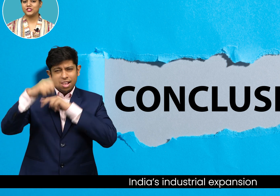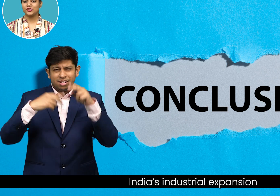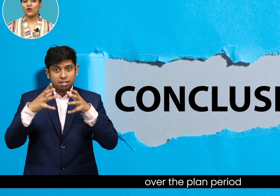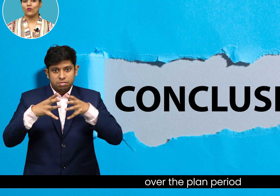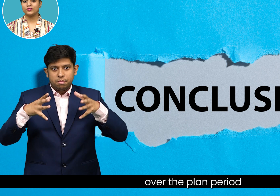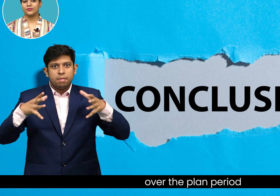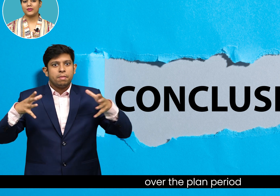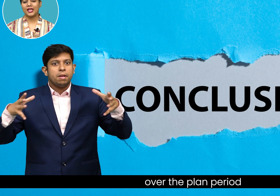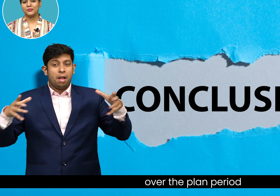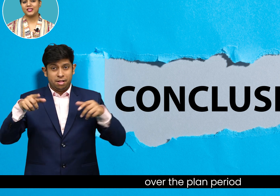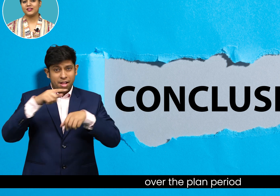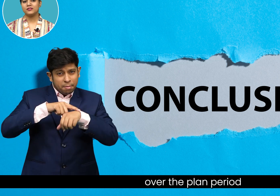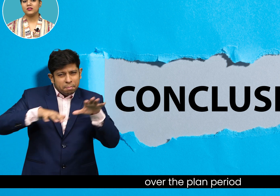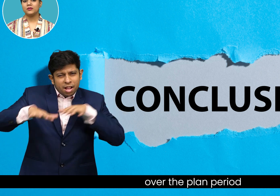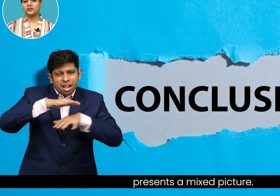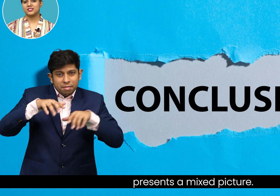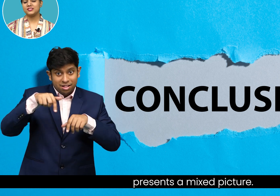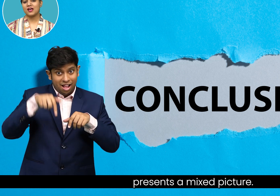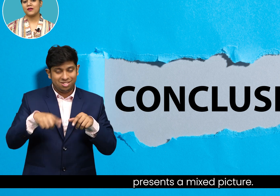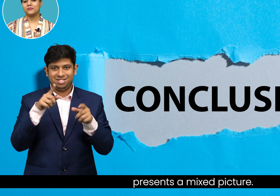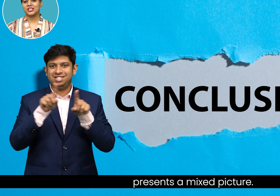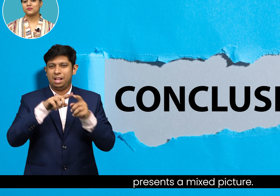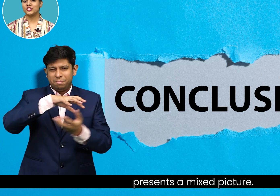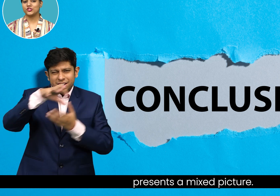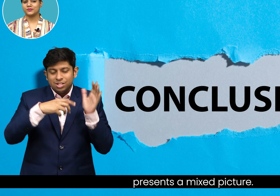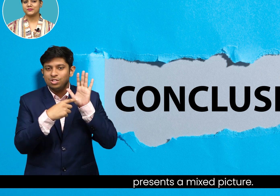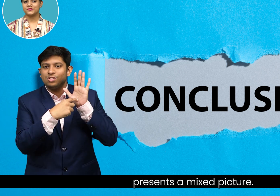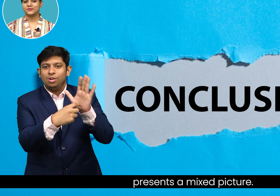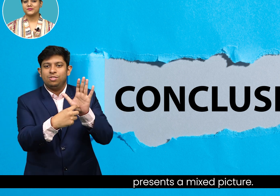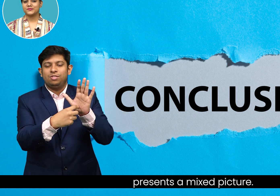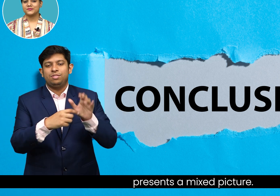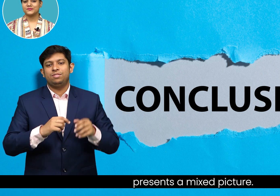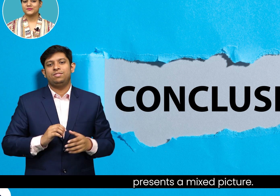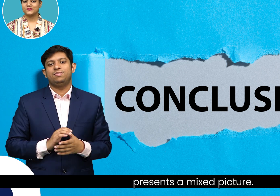industrial expansion over the planned period presents a mixed picture.